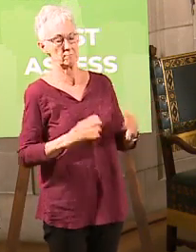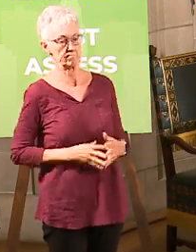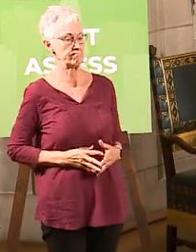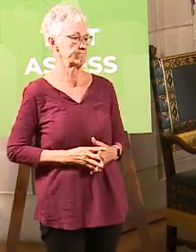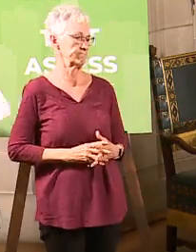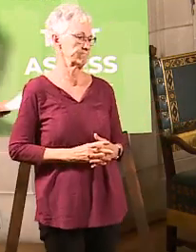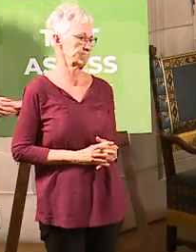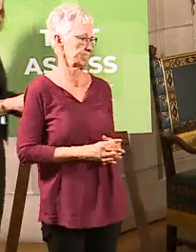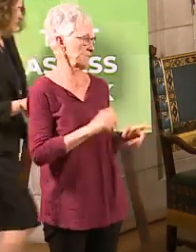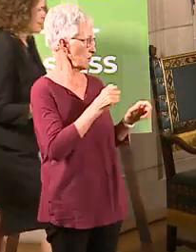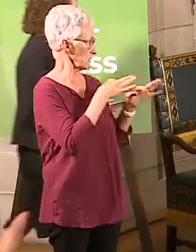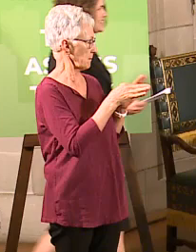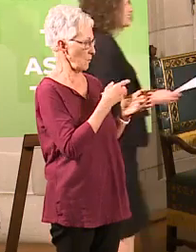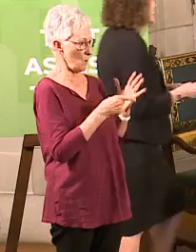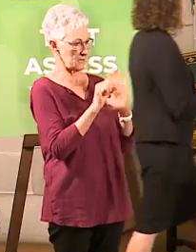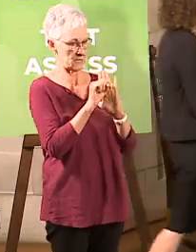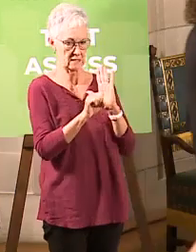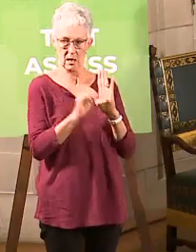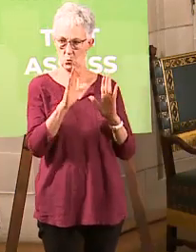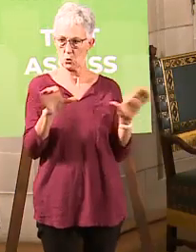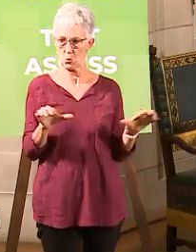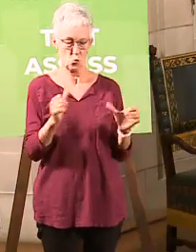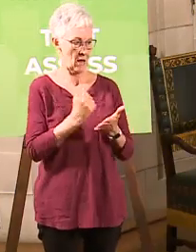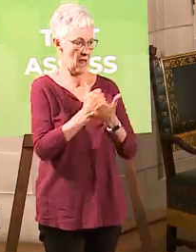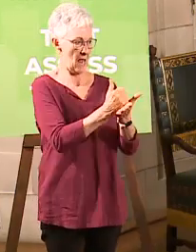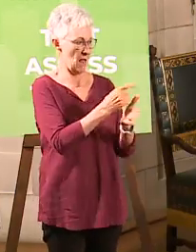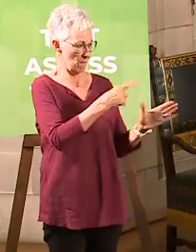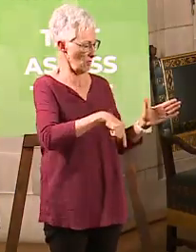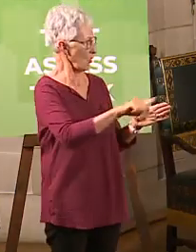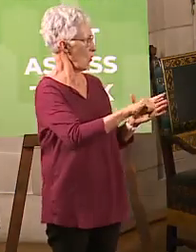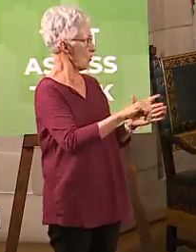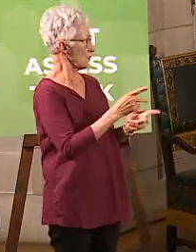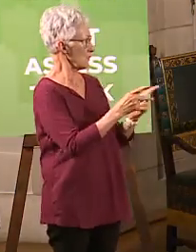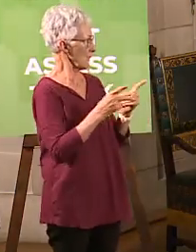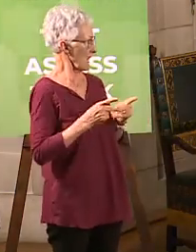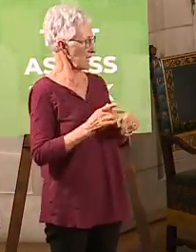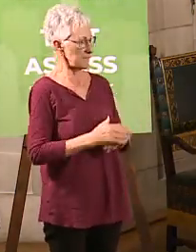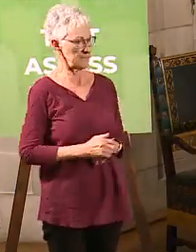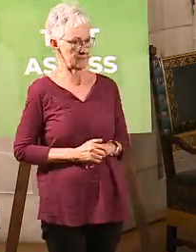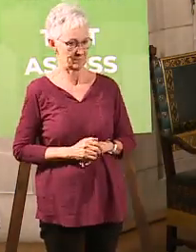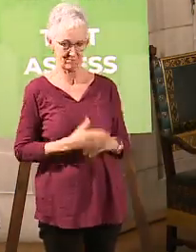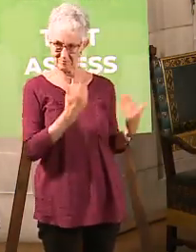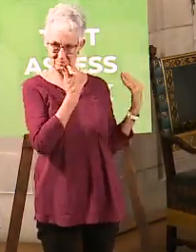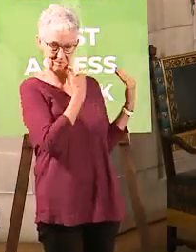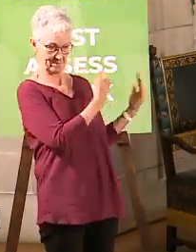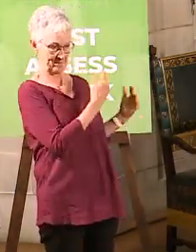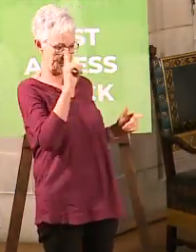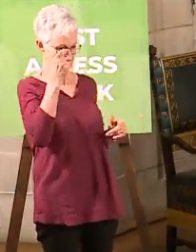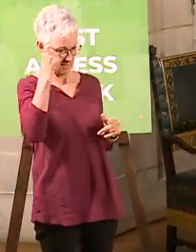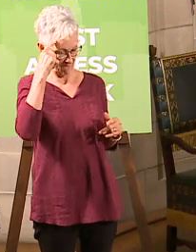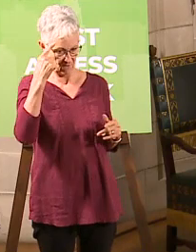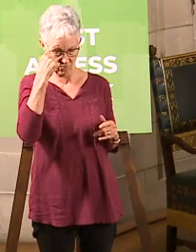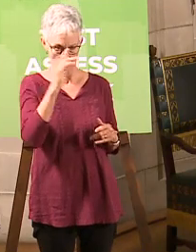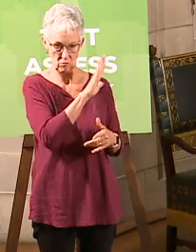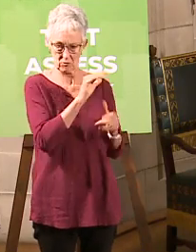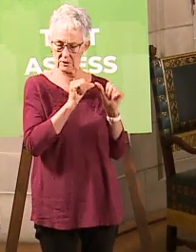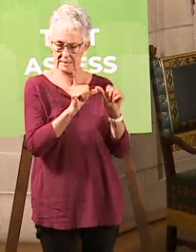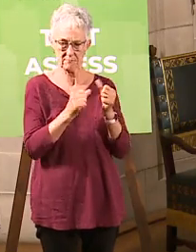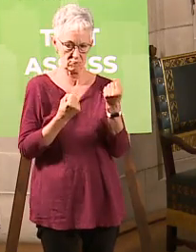division at the Department of Health and Human Services, who is going to talk about a CARES Act grant of $20 million to the state of Nebraska to be able to help